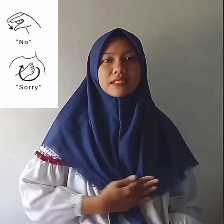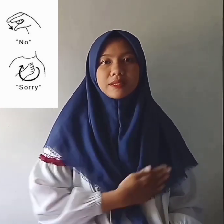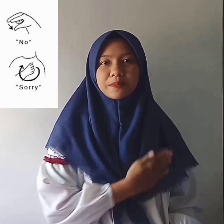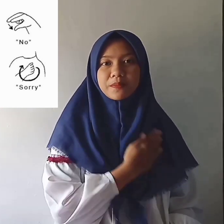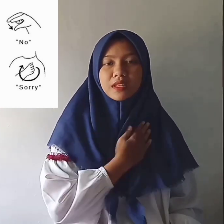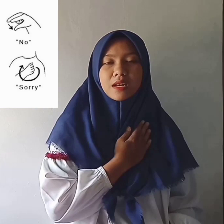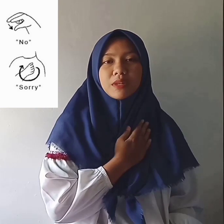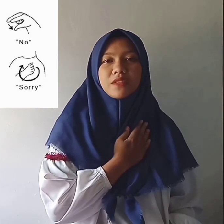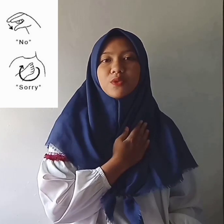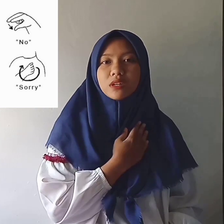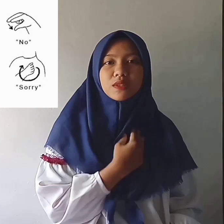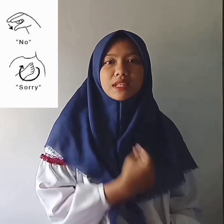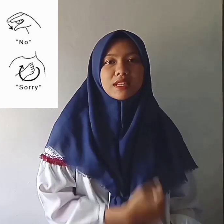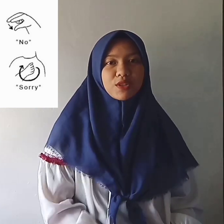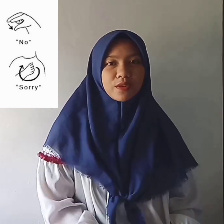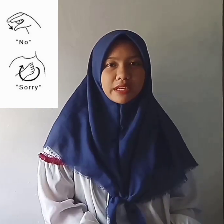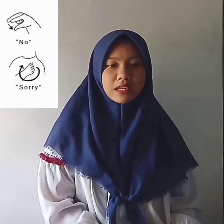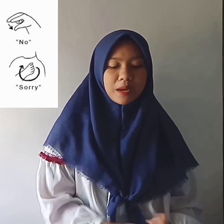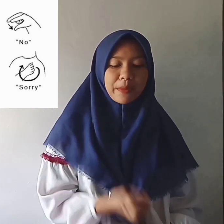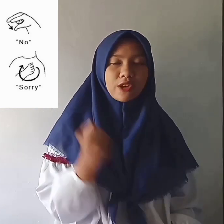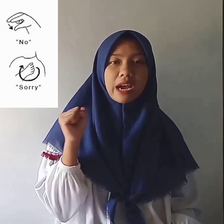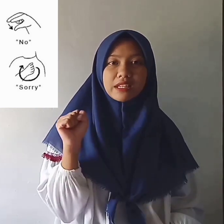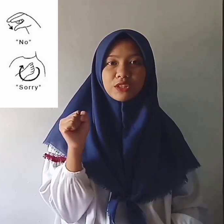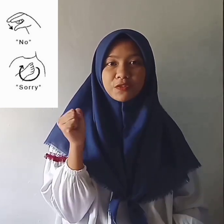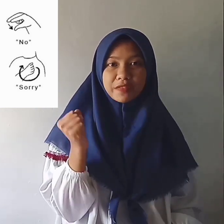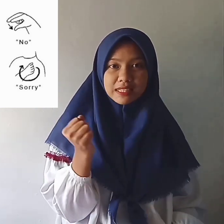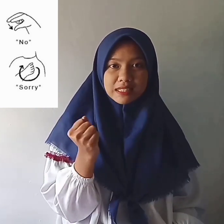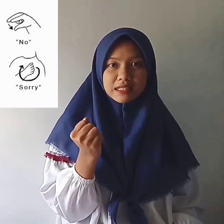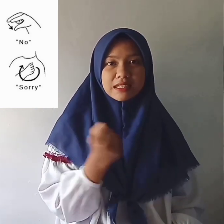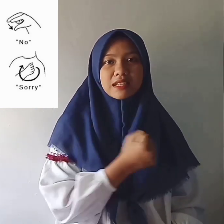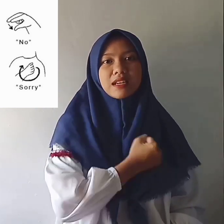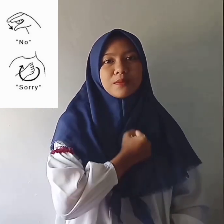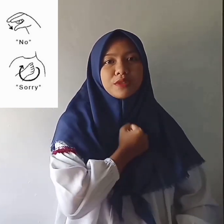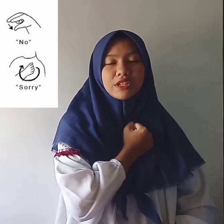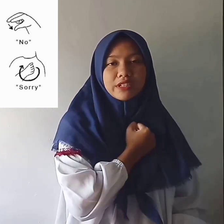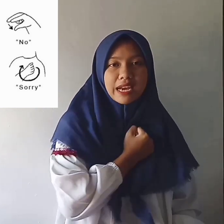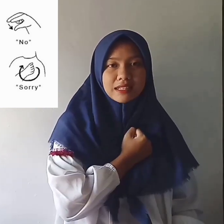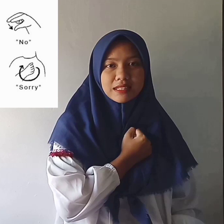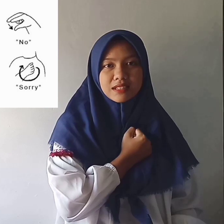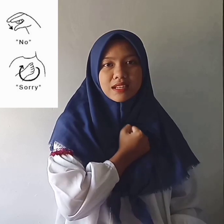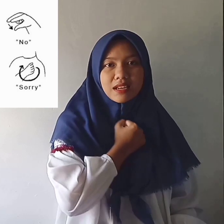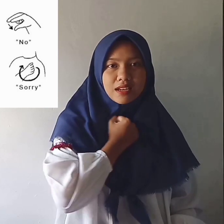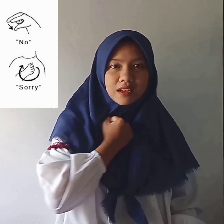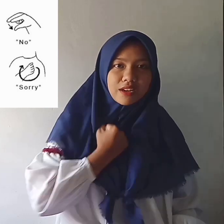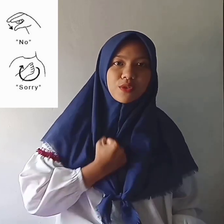circle. But if you want to say sorry, make your hand into fist, put in your chest, and go